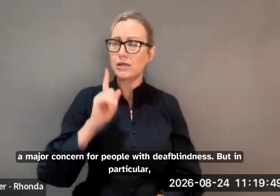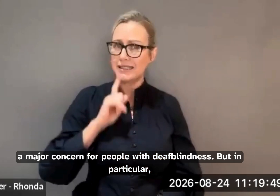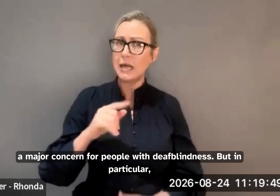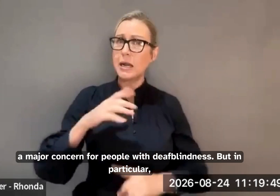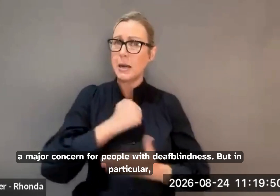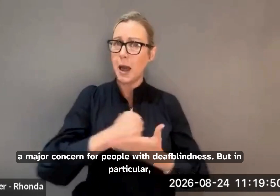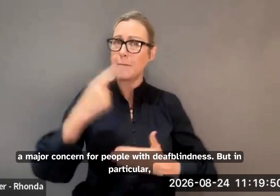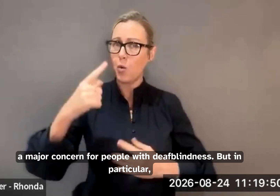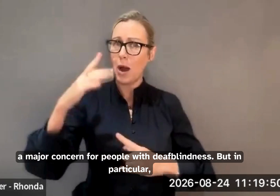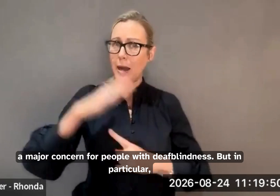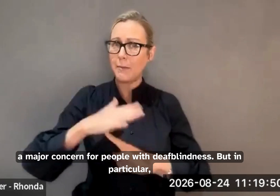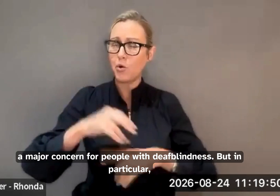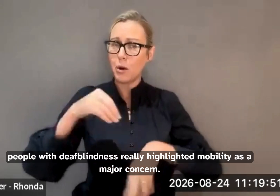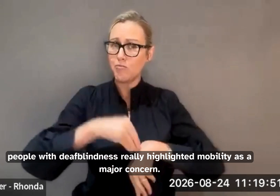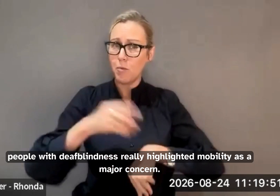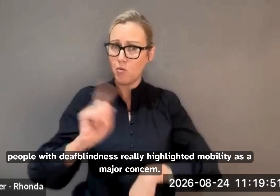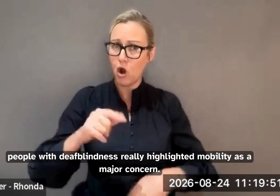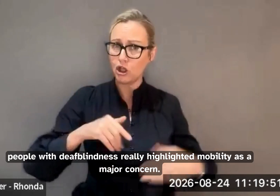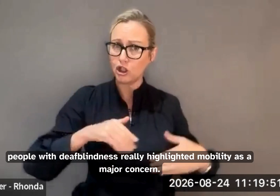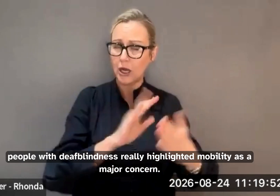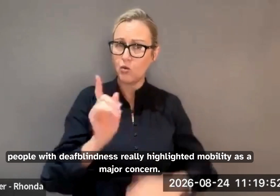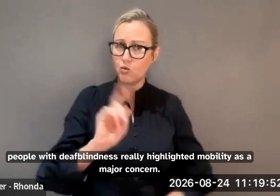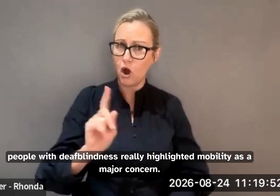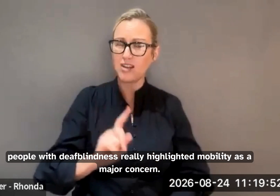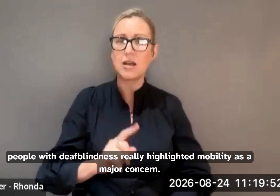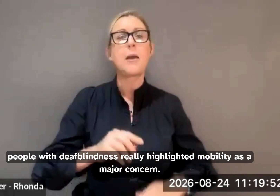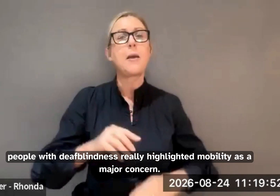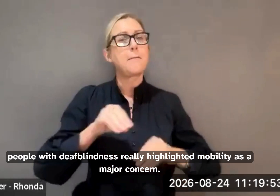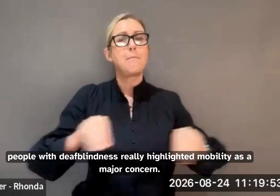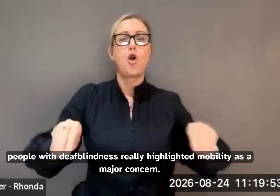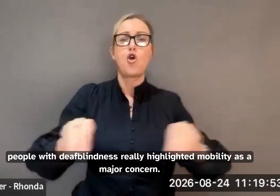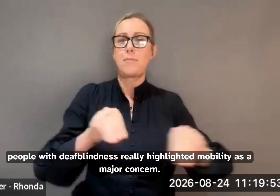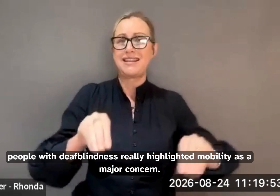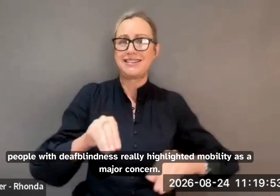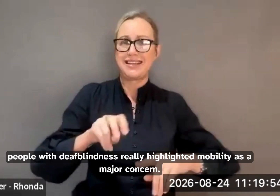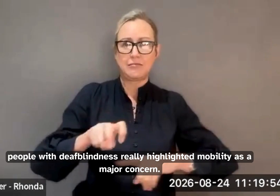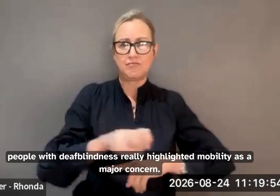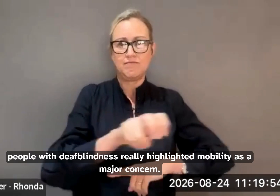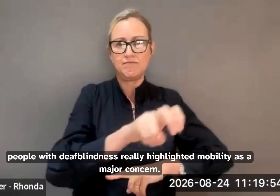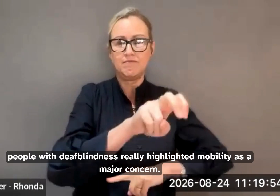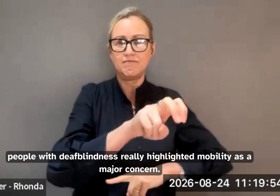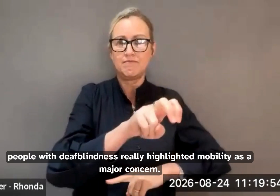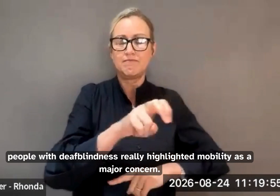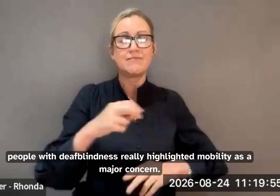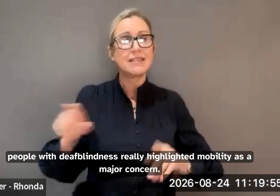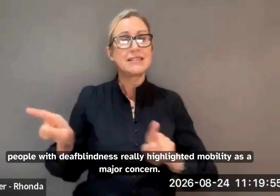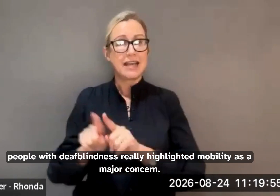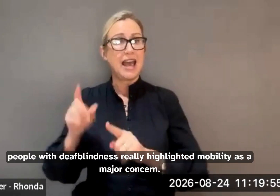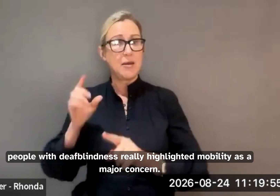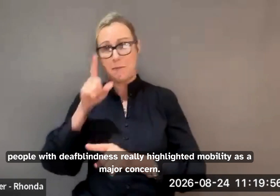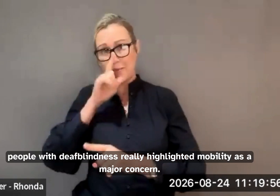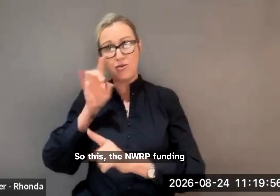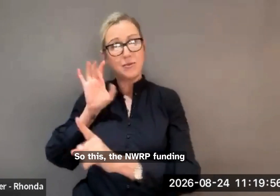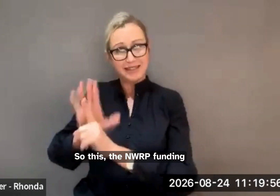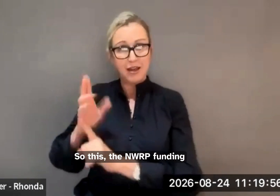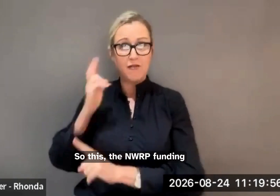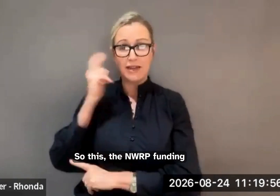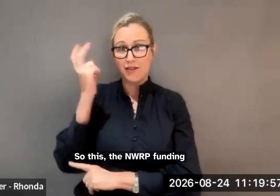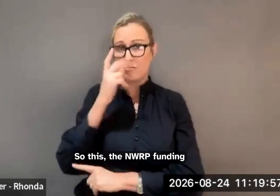blindness, but in particular, people with deaf blindness really highlighted mobility as a major